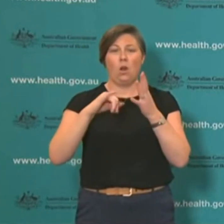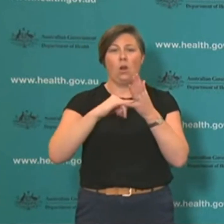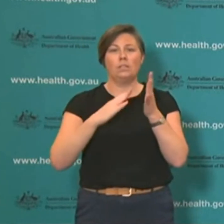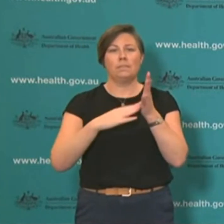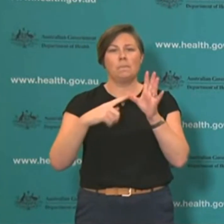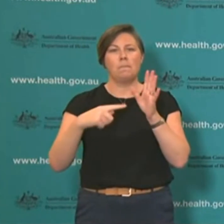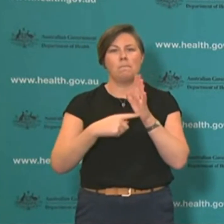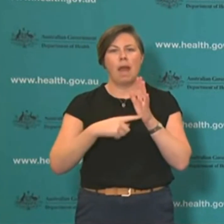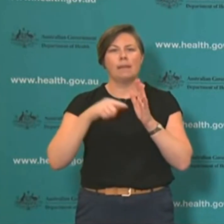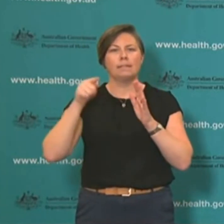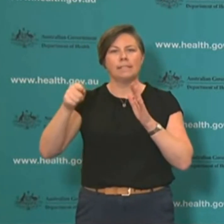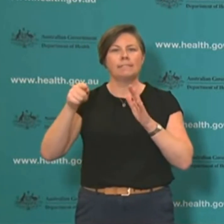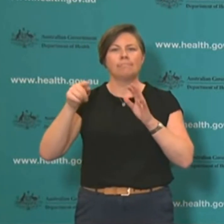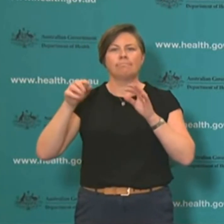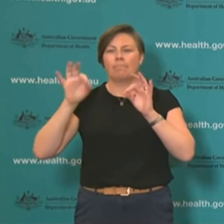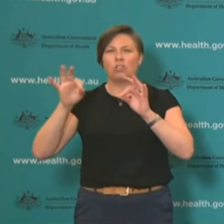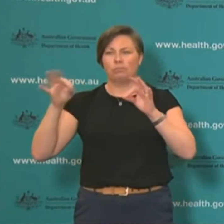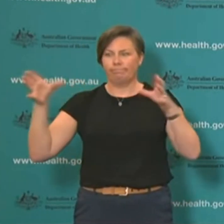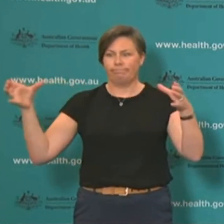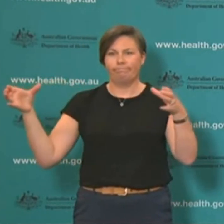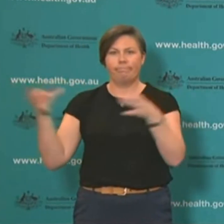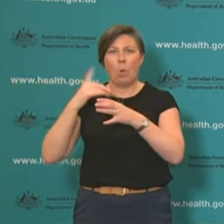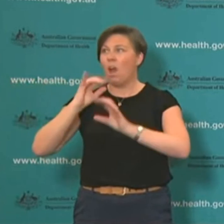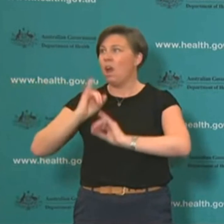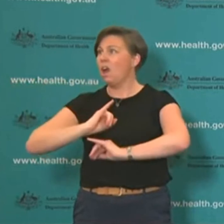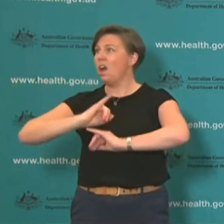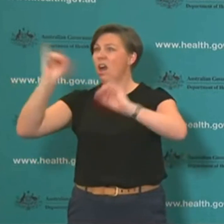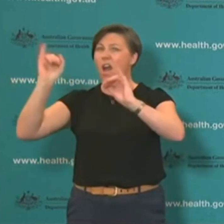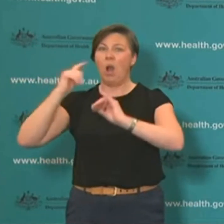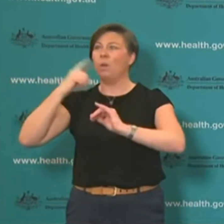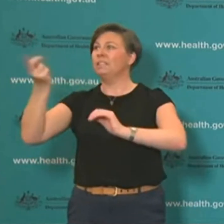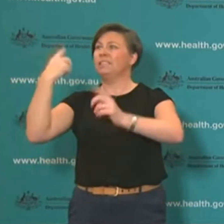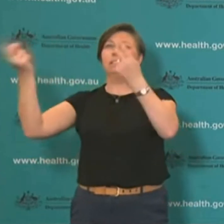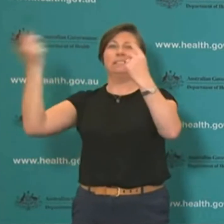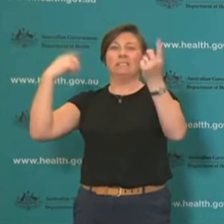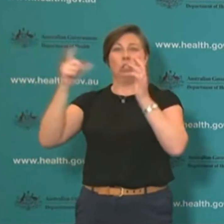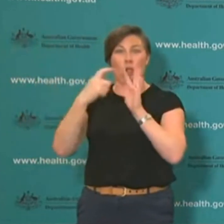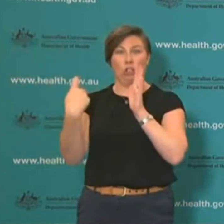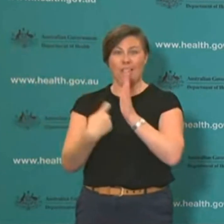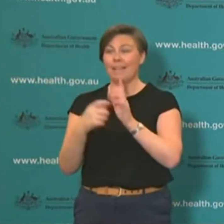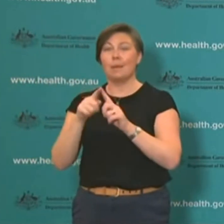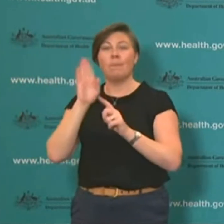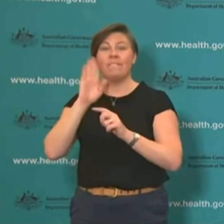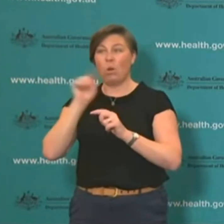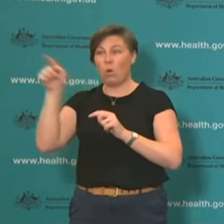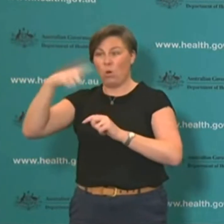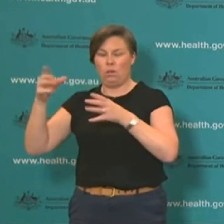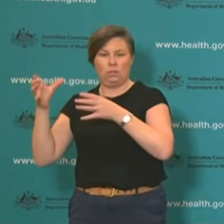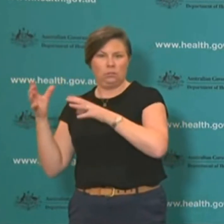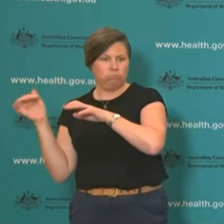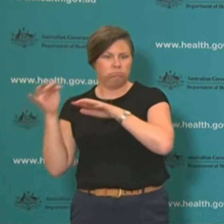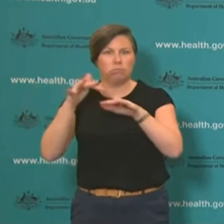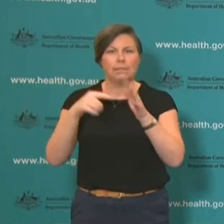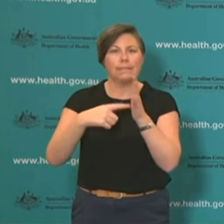who some of the members of whom went to Northwest Regional Tasmania, and whilst not infection prevention